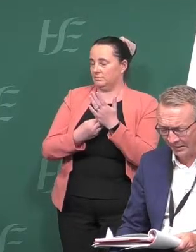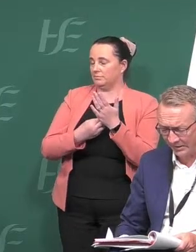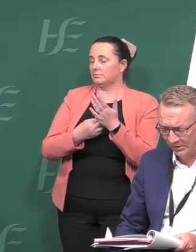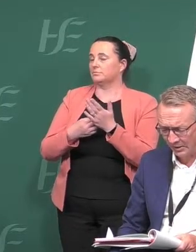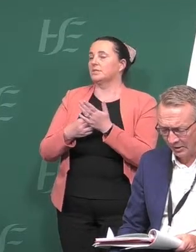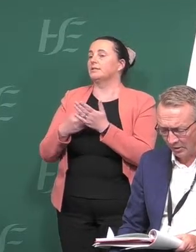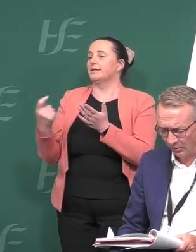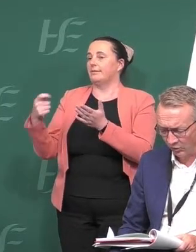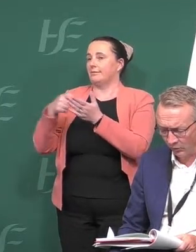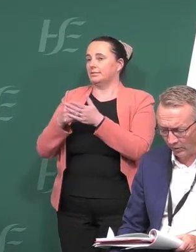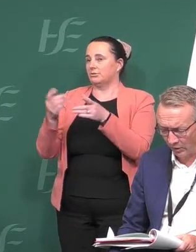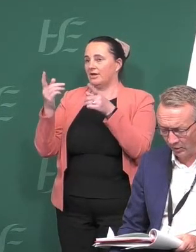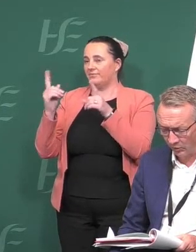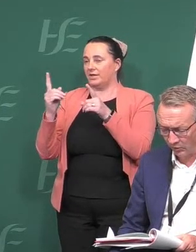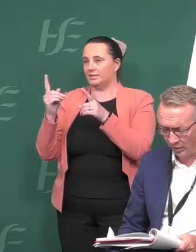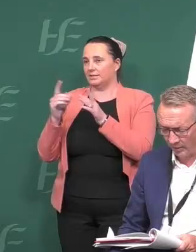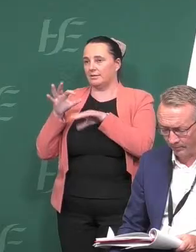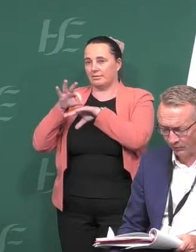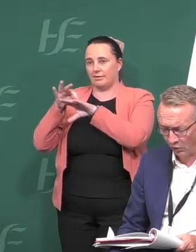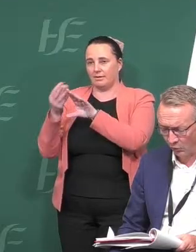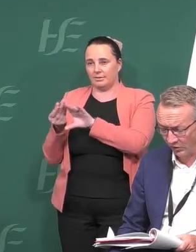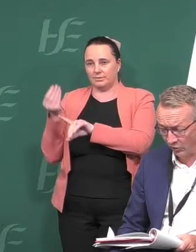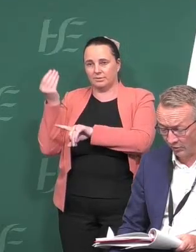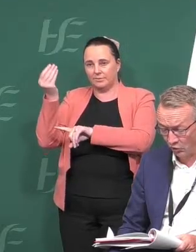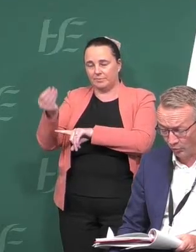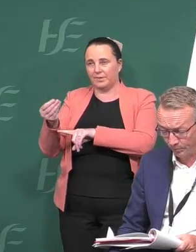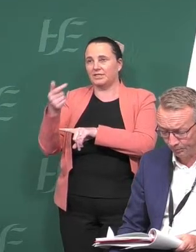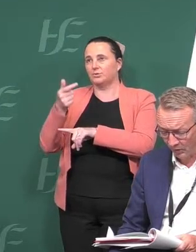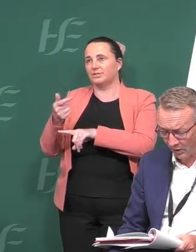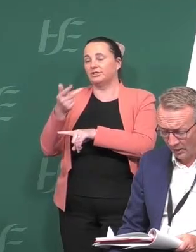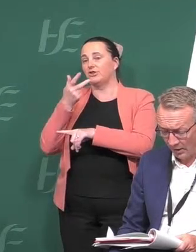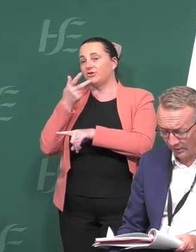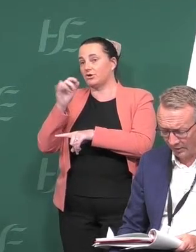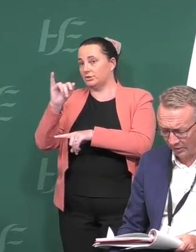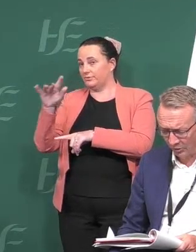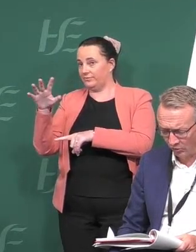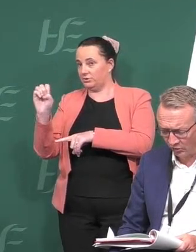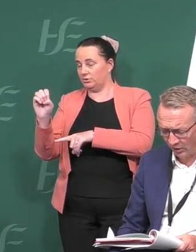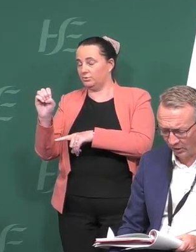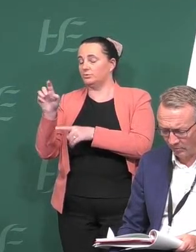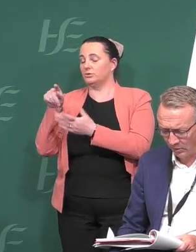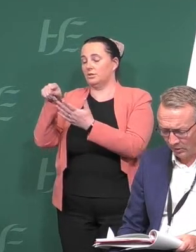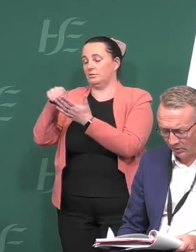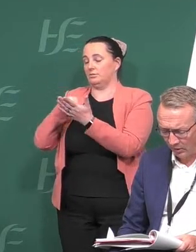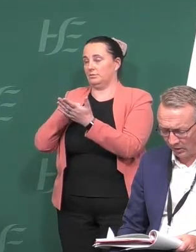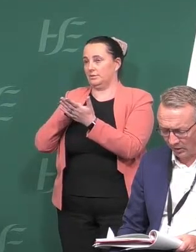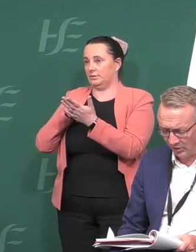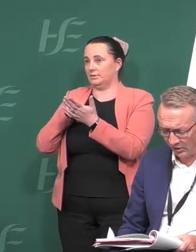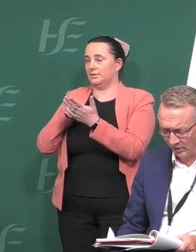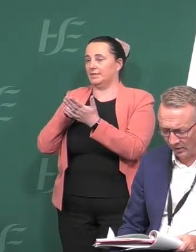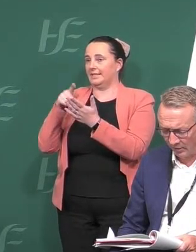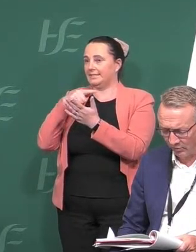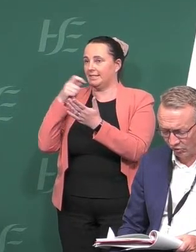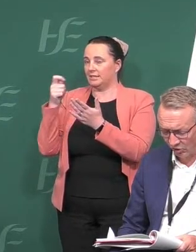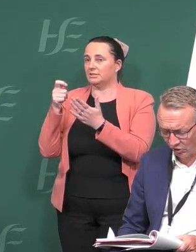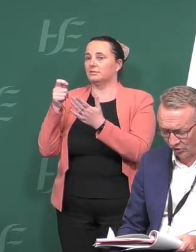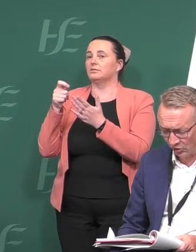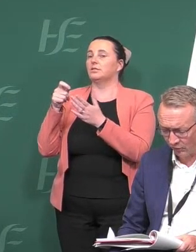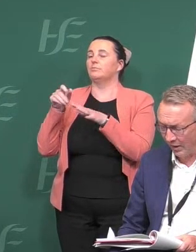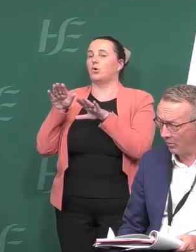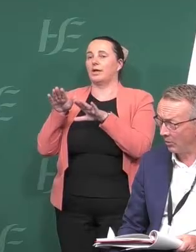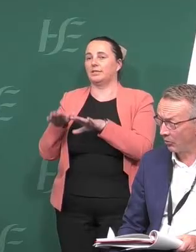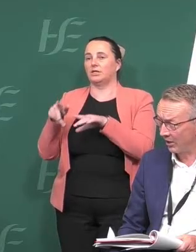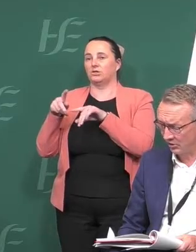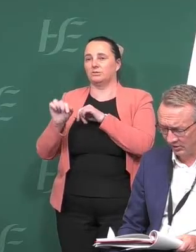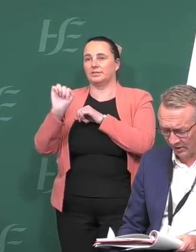revised the guidelines on the 23rd of June. And that included easing the